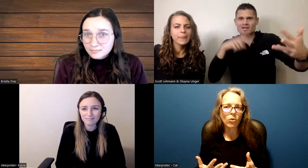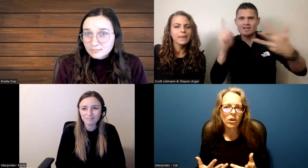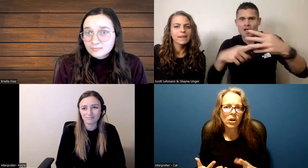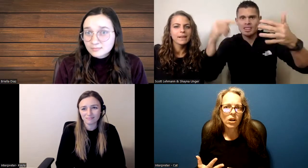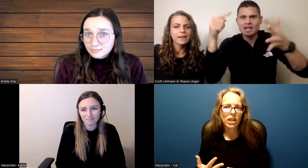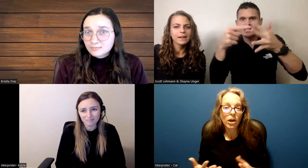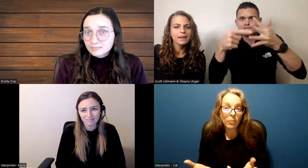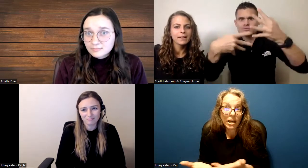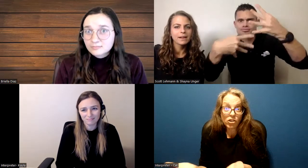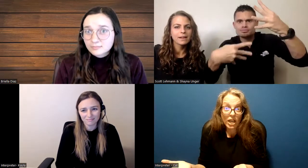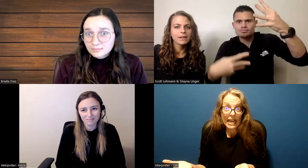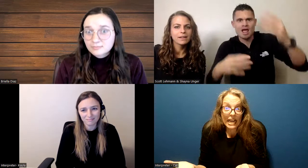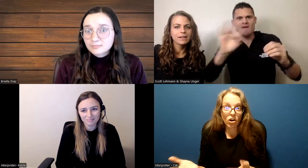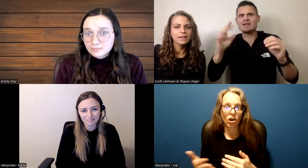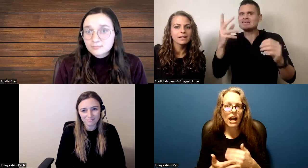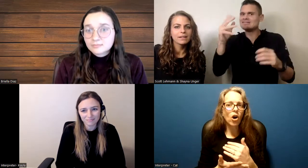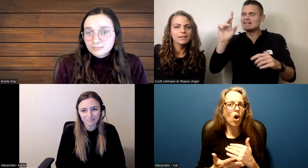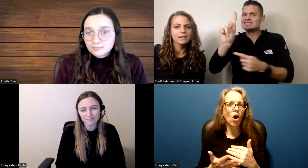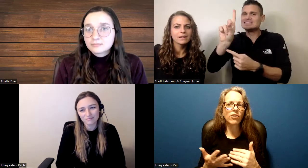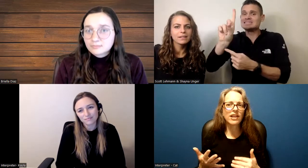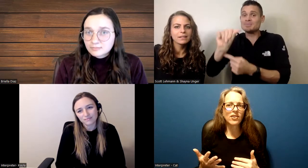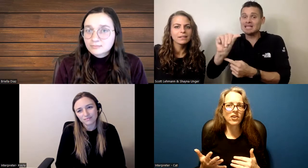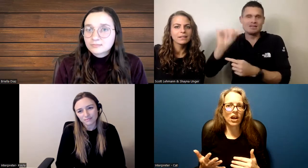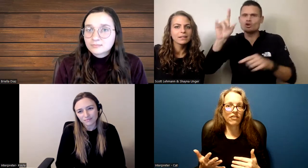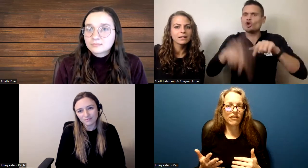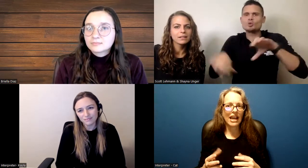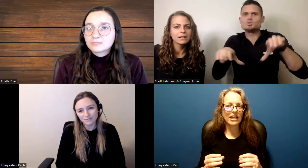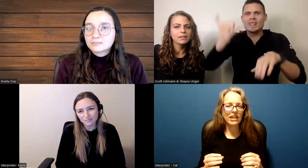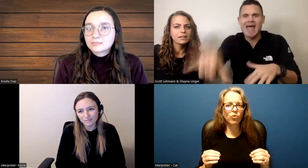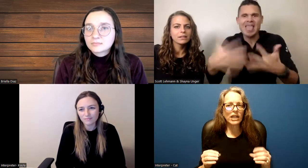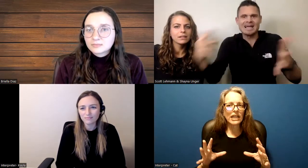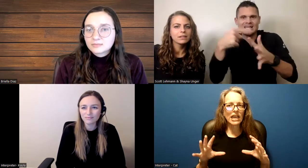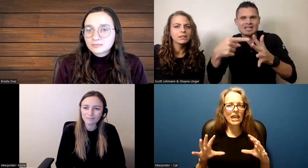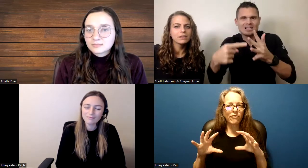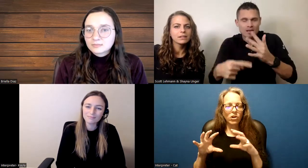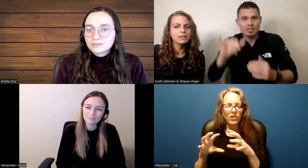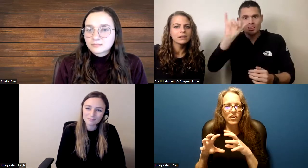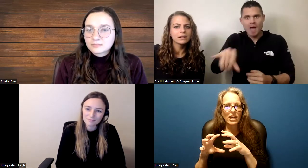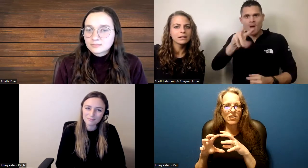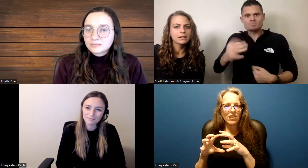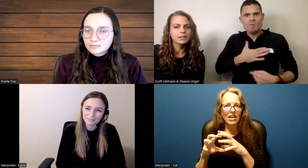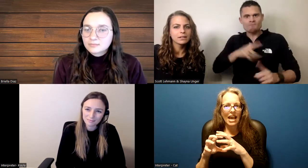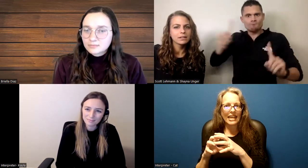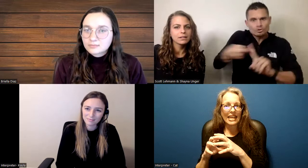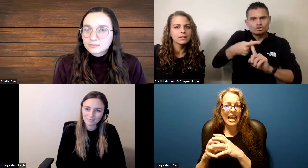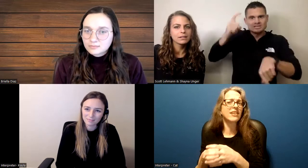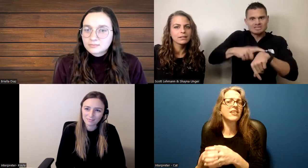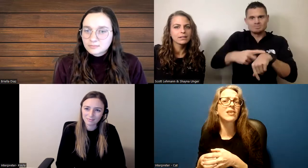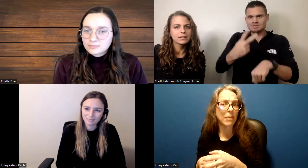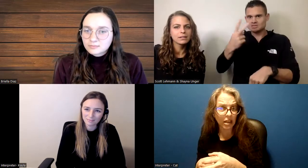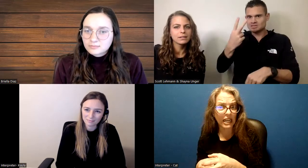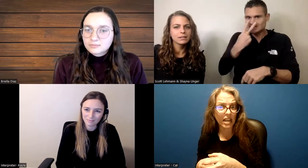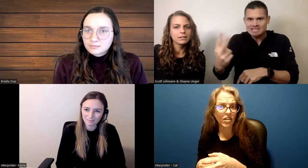radio, you know, because you can't hear and all this stuff, and really enforcing that he had